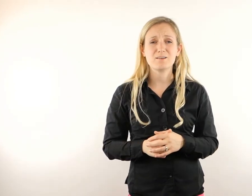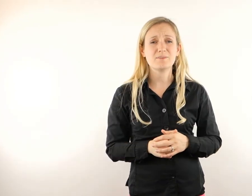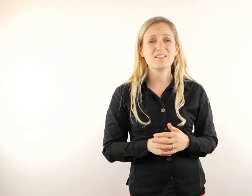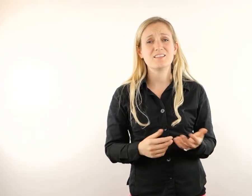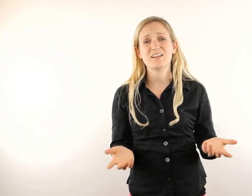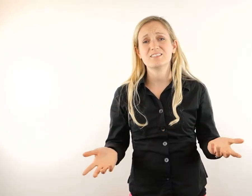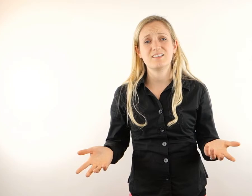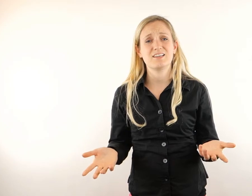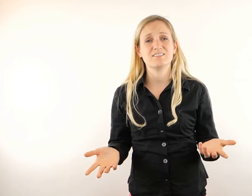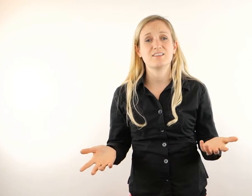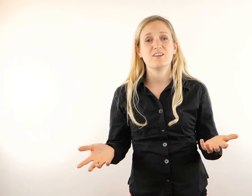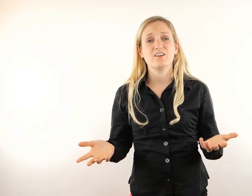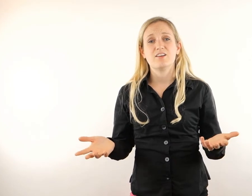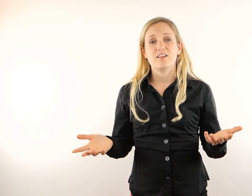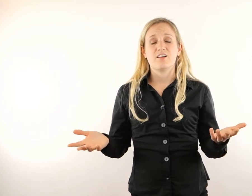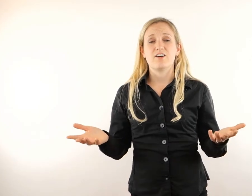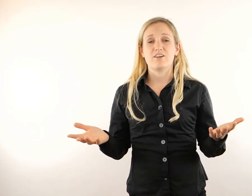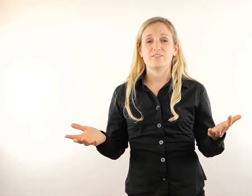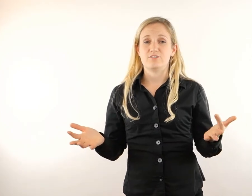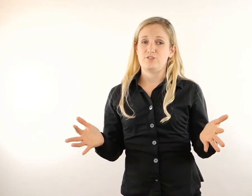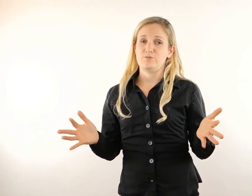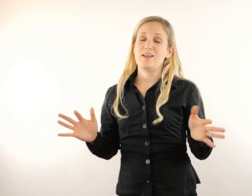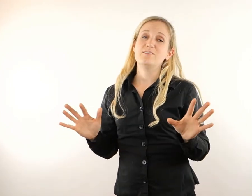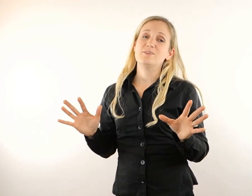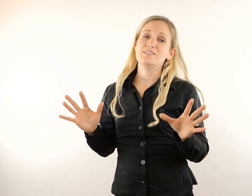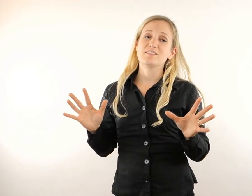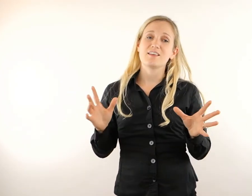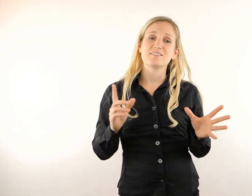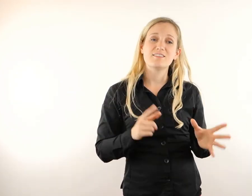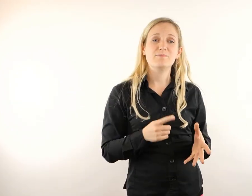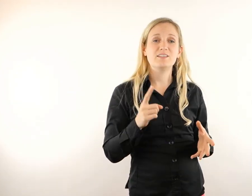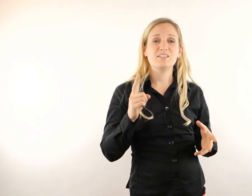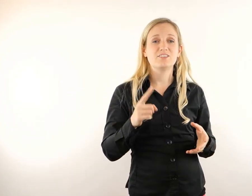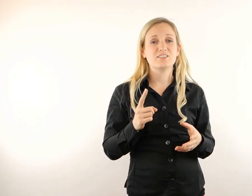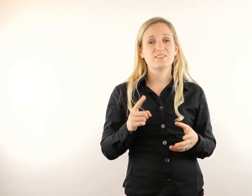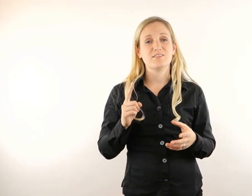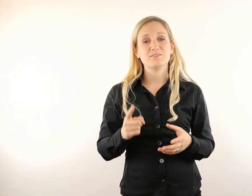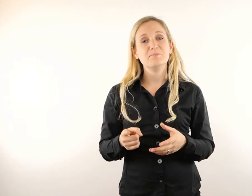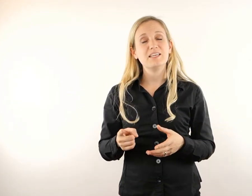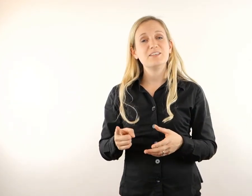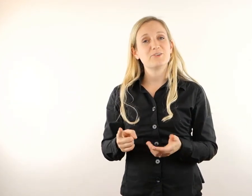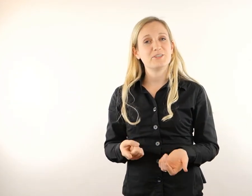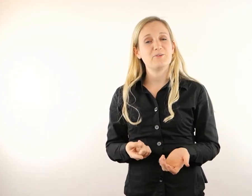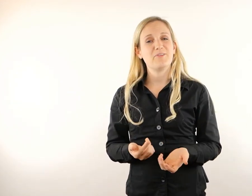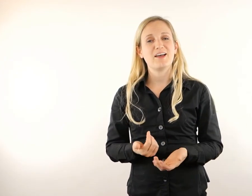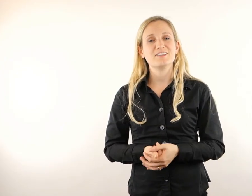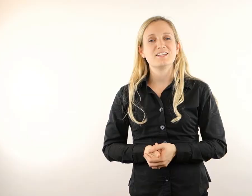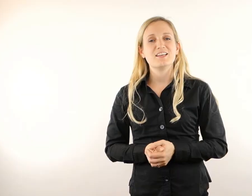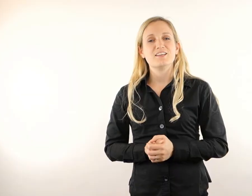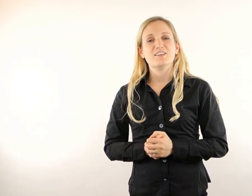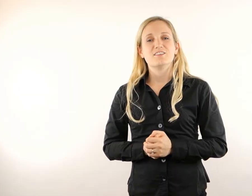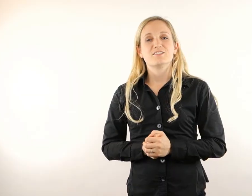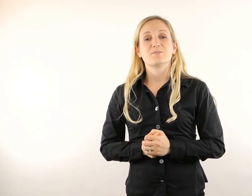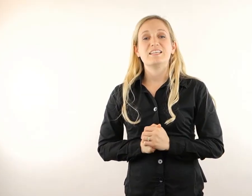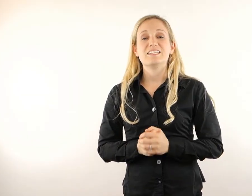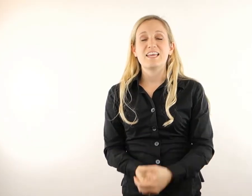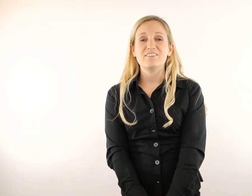And then the next lines are the 2 end ones. Gethsemane, Jesus loves me. You already know that. So he gave